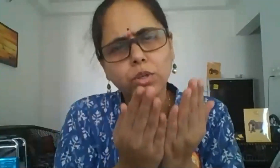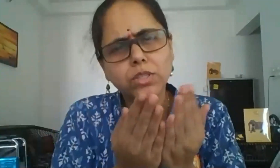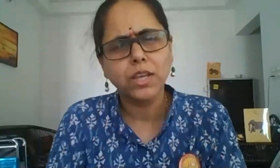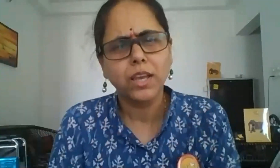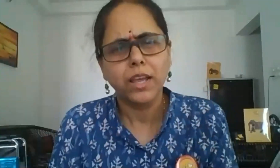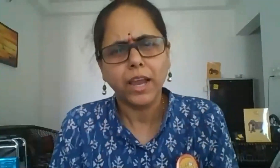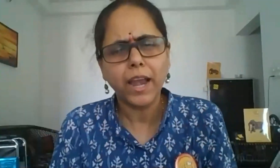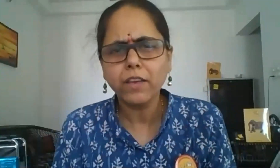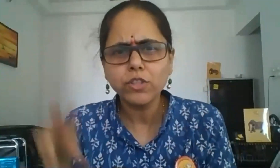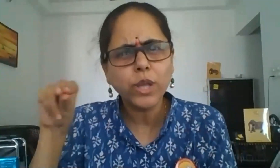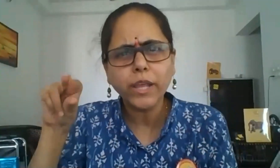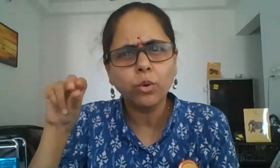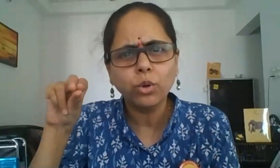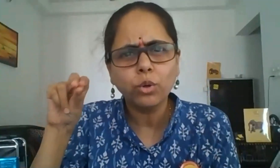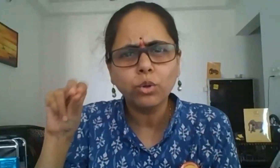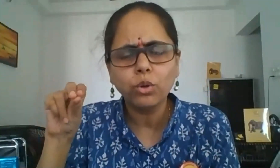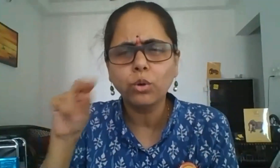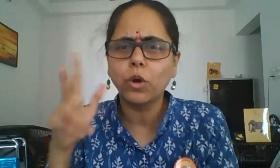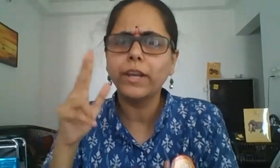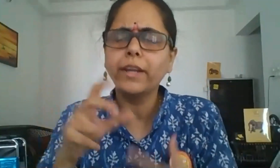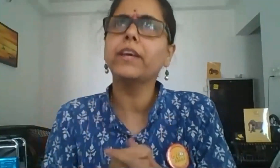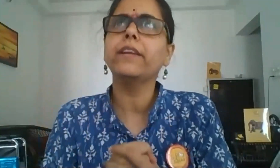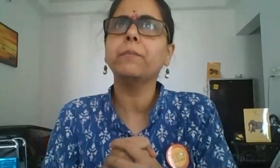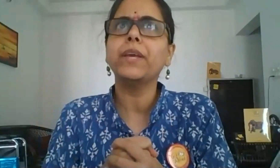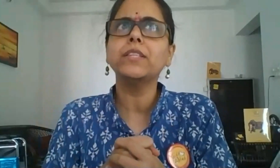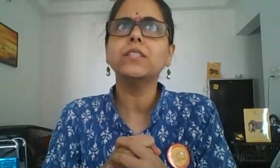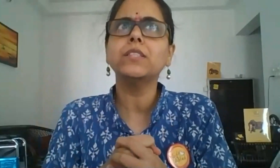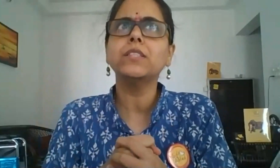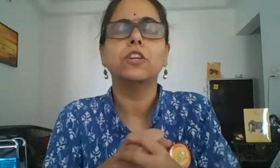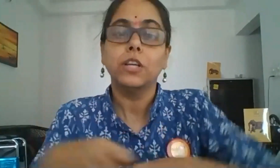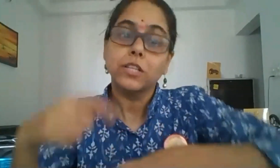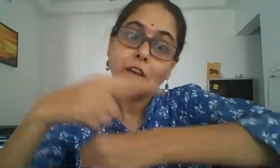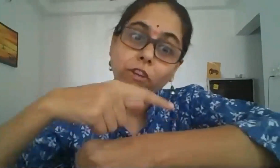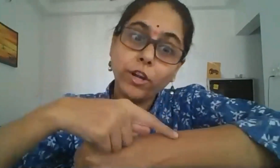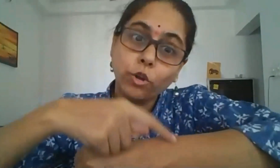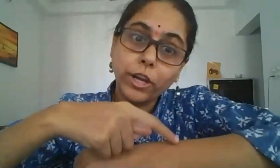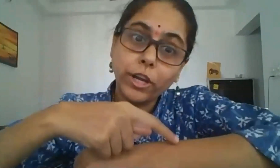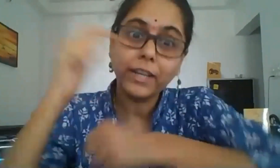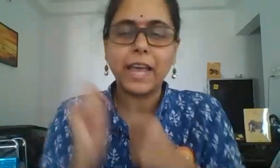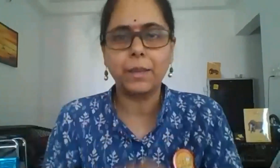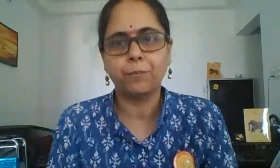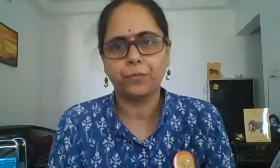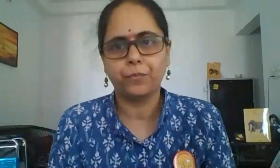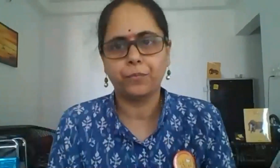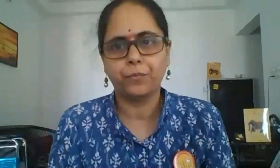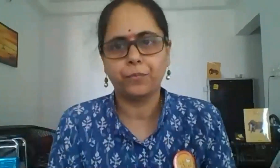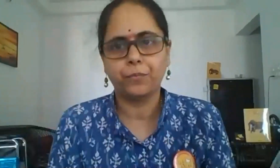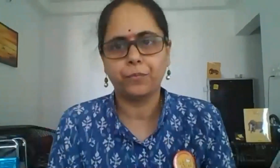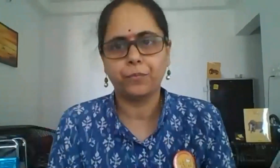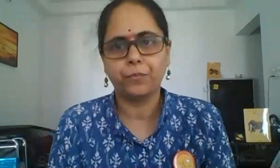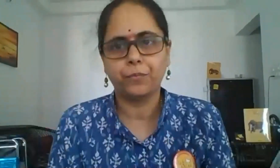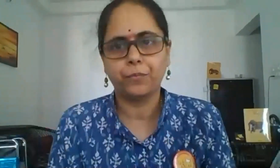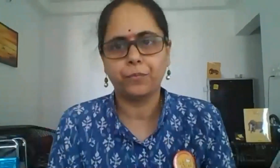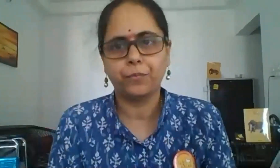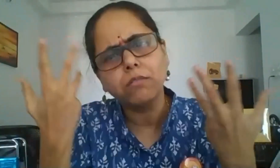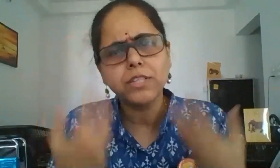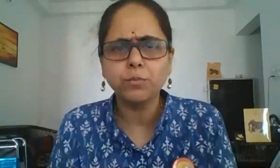books. And I was like, no. Volunteering means someone donating time. Not possible. How is it